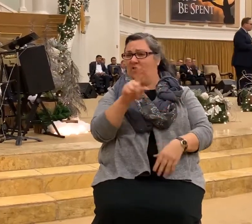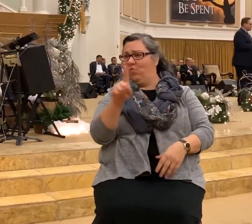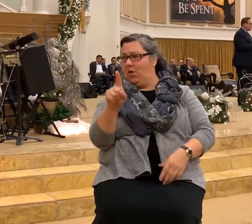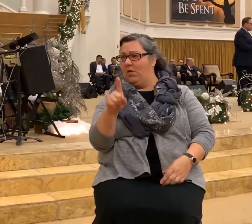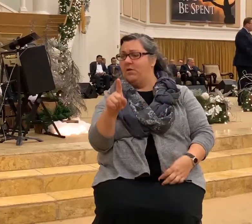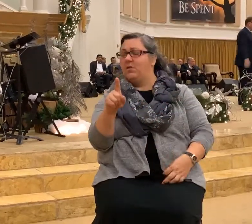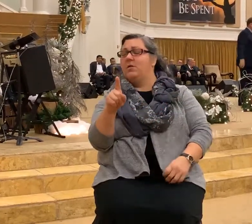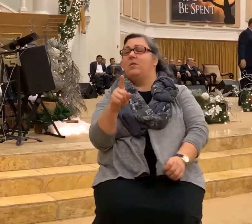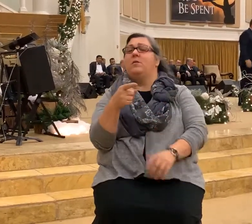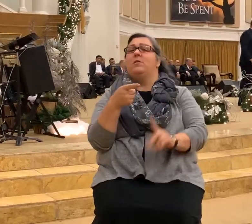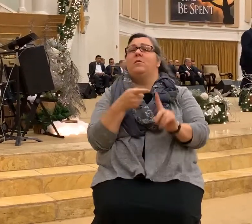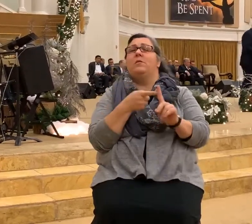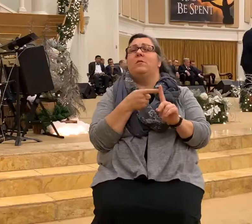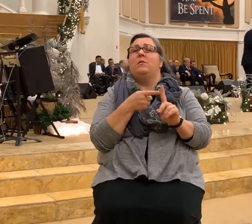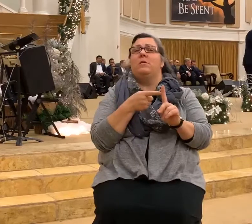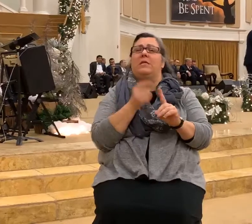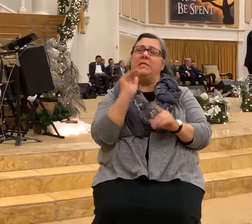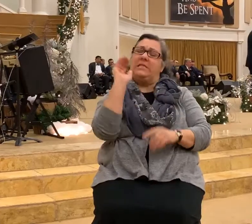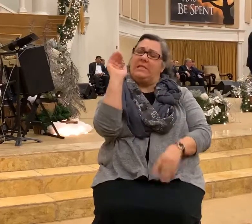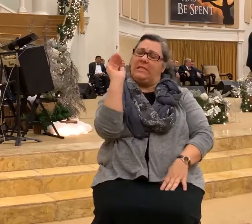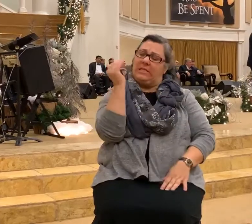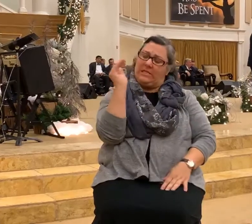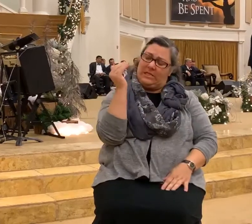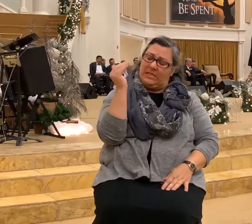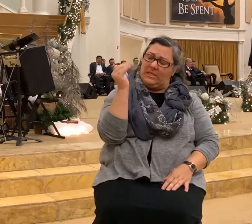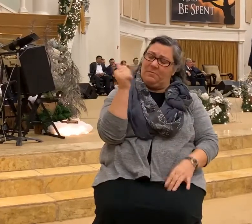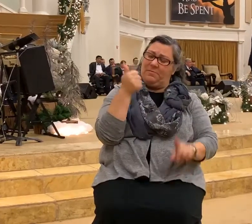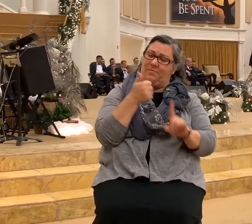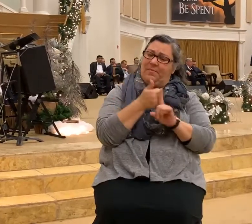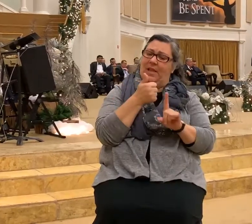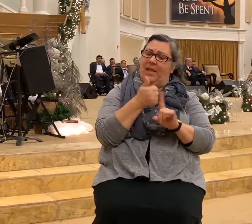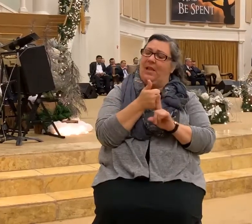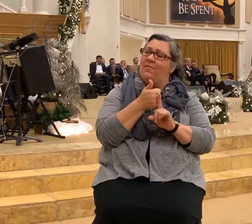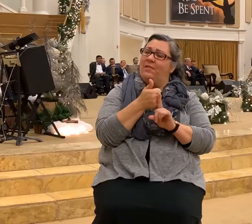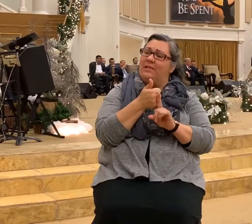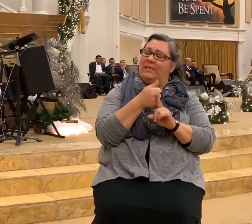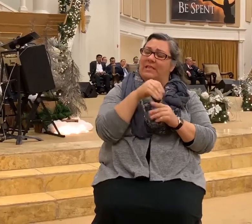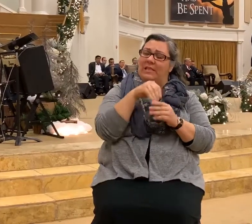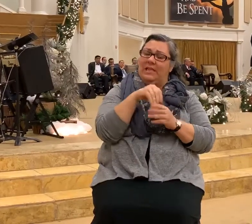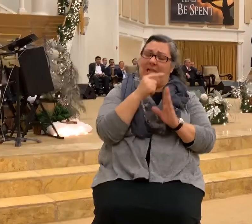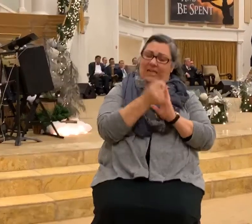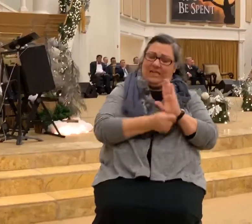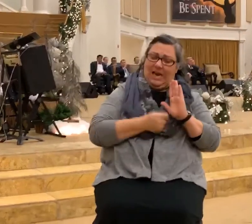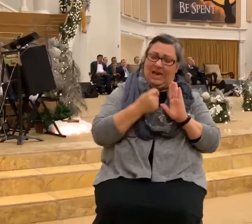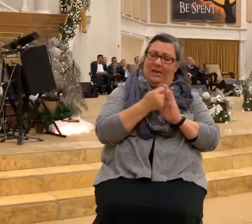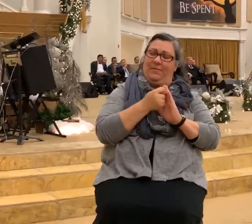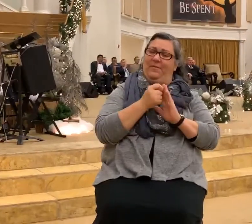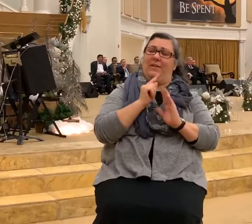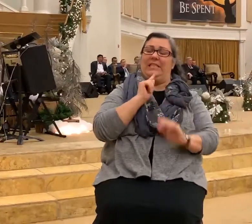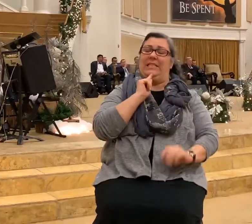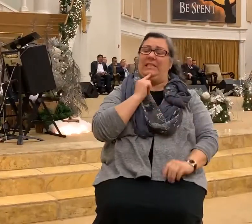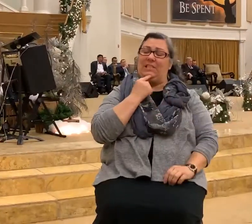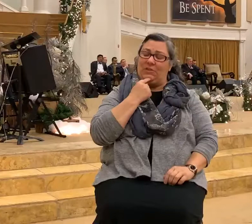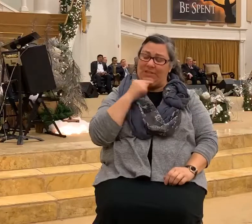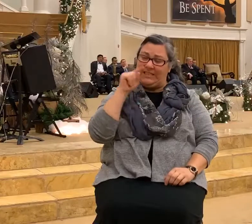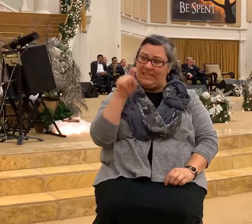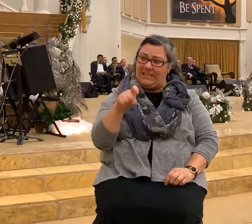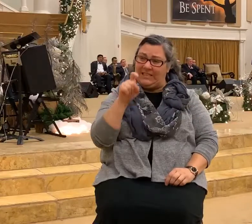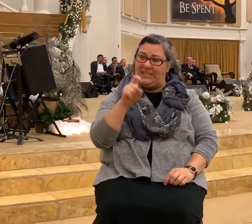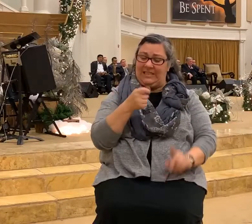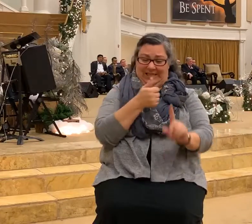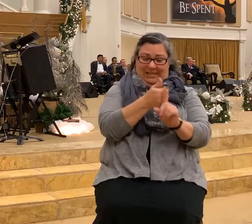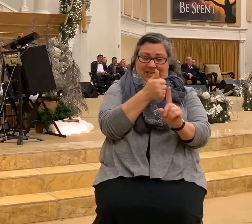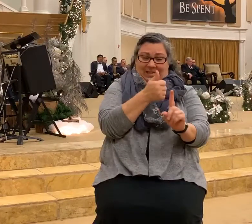61 seems to be in a time of serious need in his